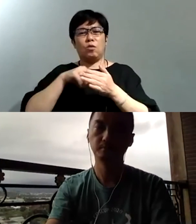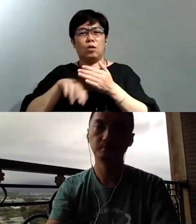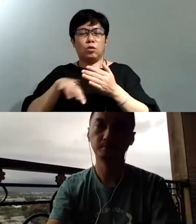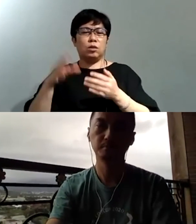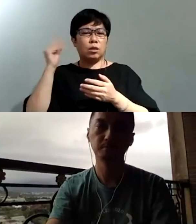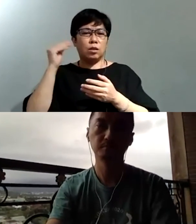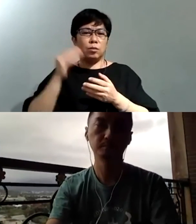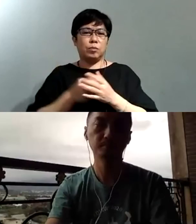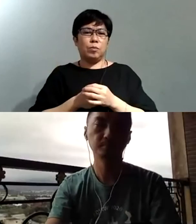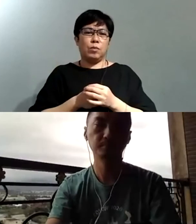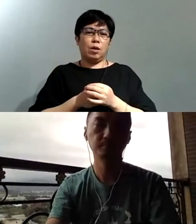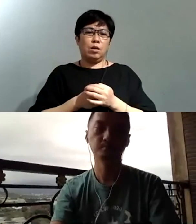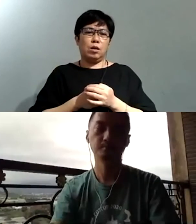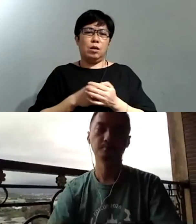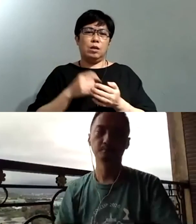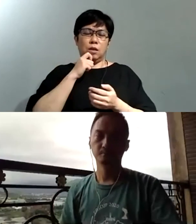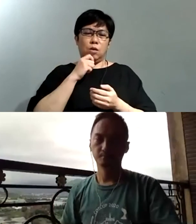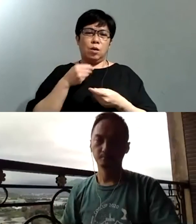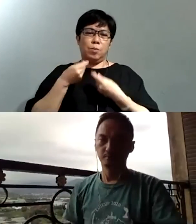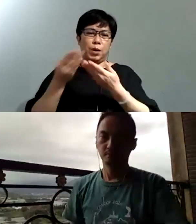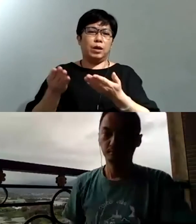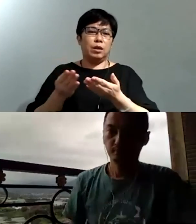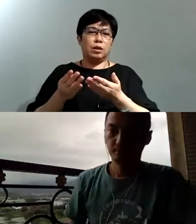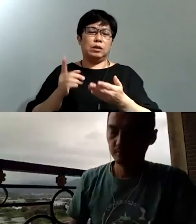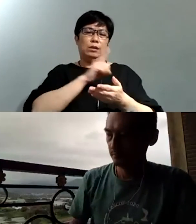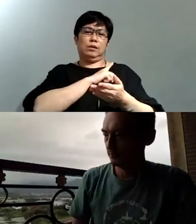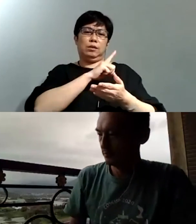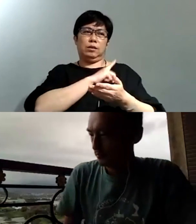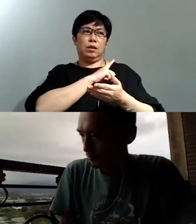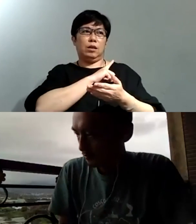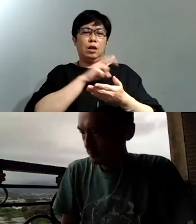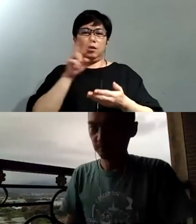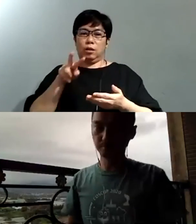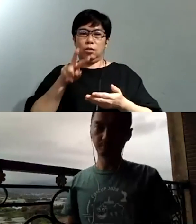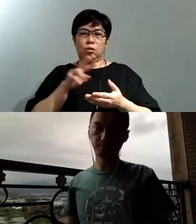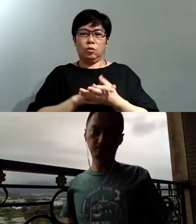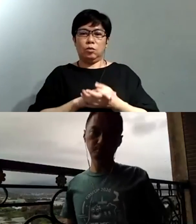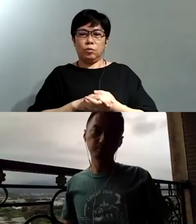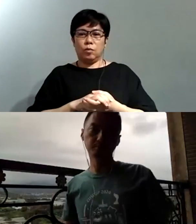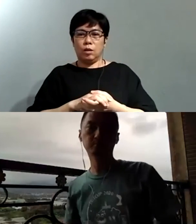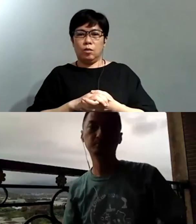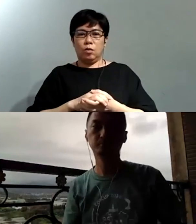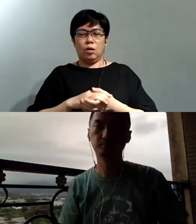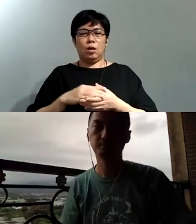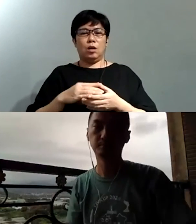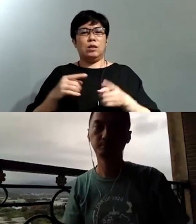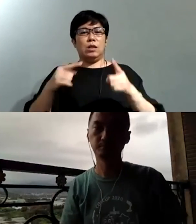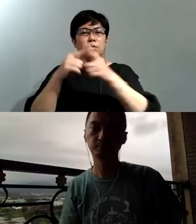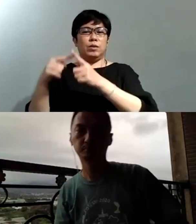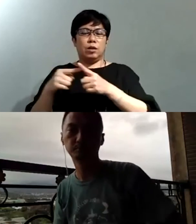people themselves to see themselves on a public, you know, platform where they became